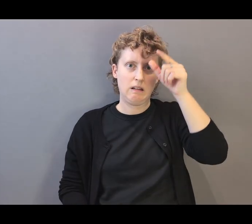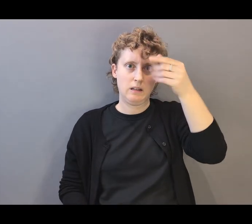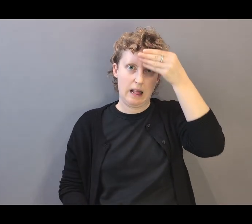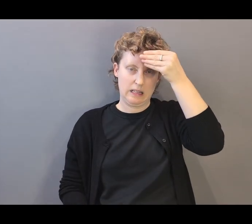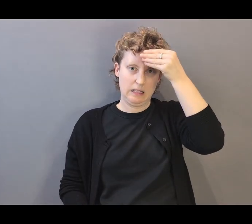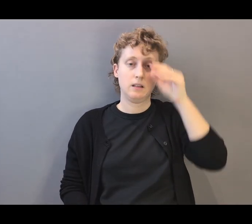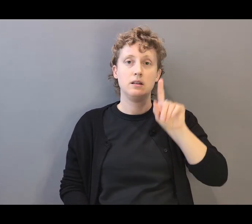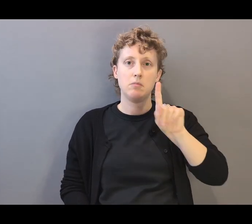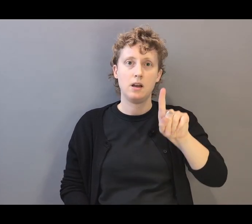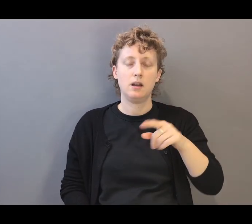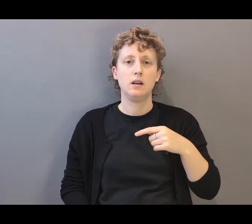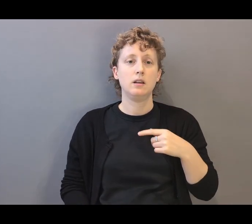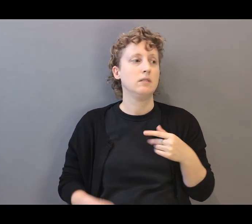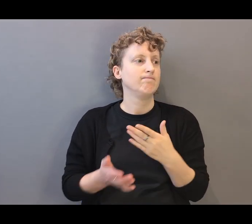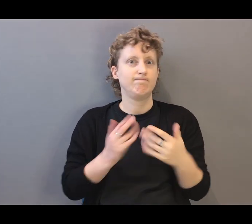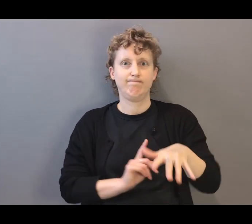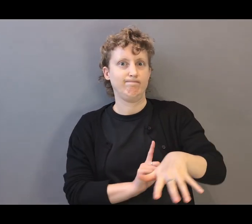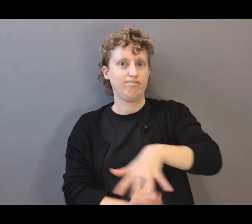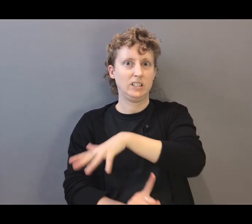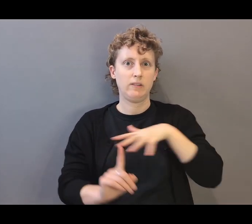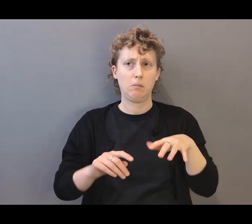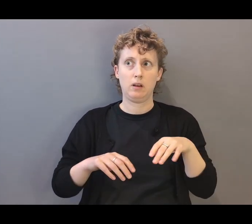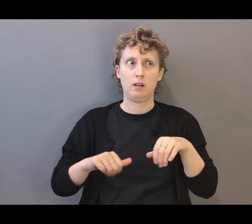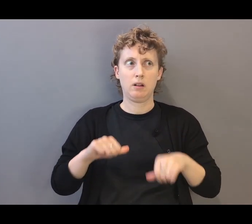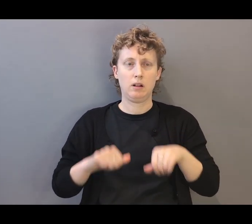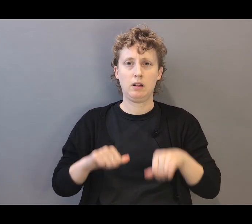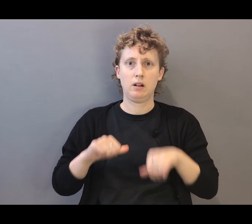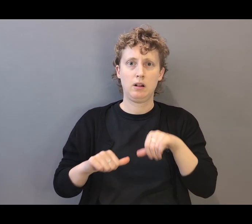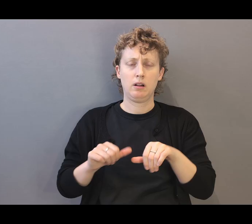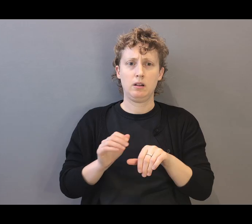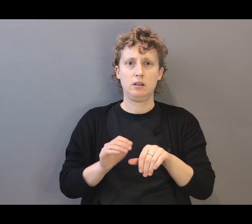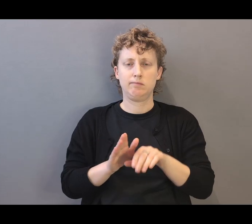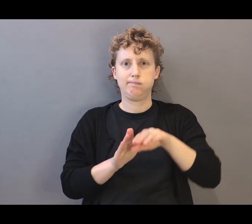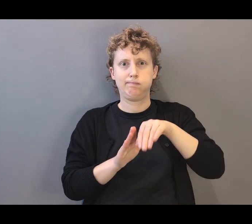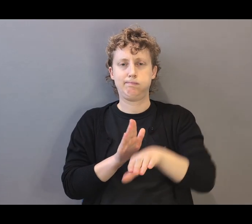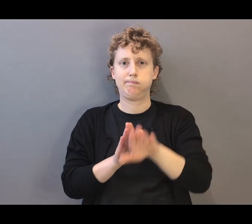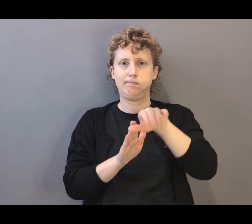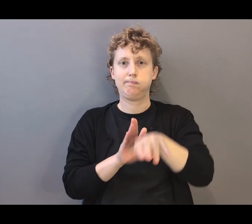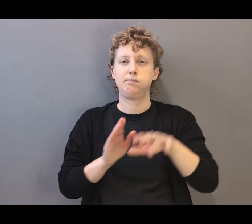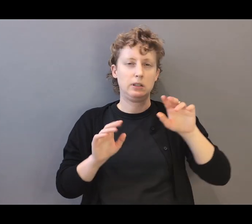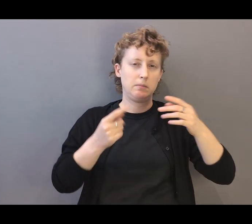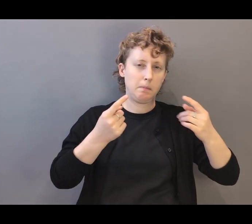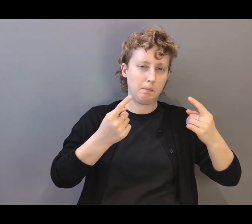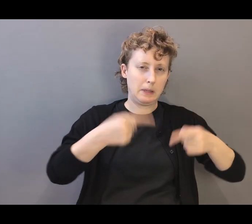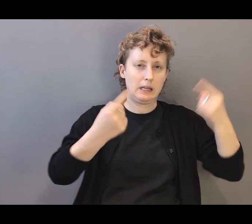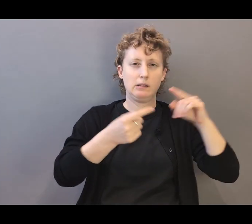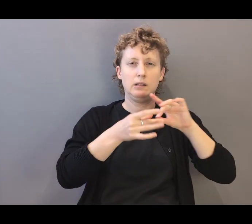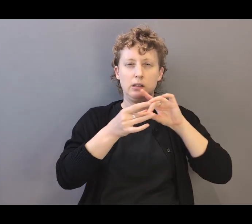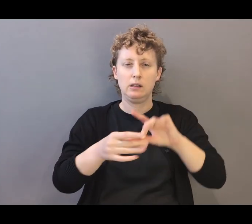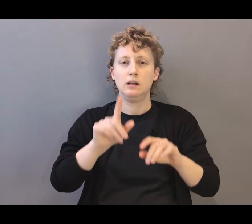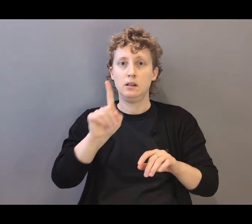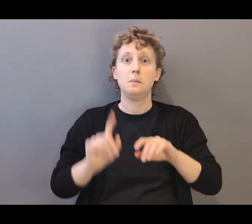the kind of uncertain and unsecure environment that we are currently in, politically and elsewhere, IAAP is actually